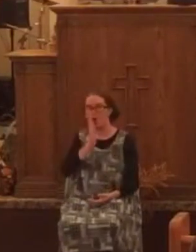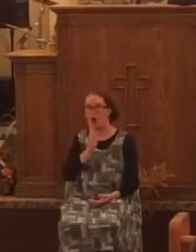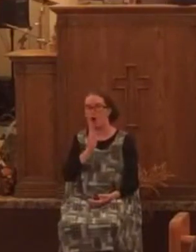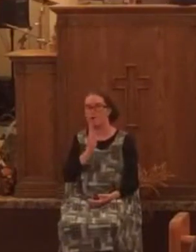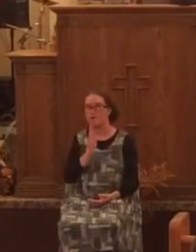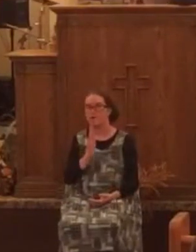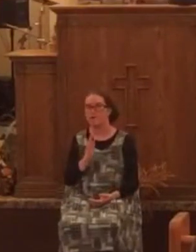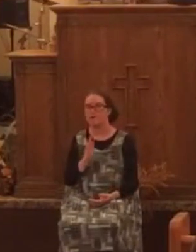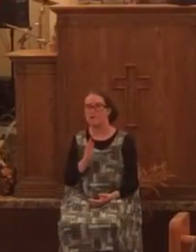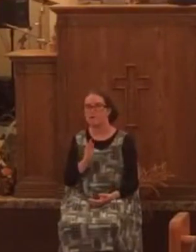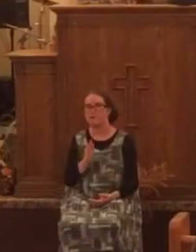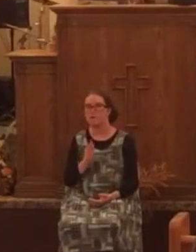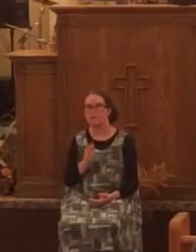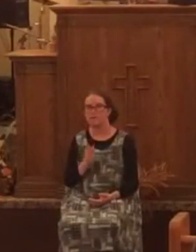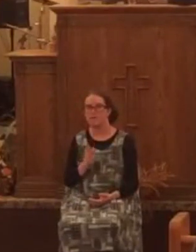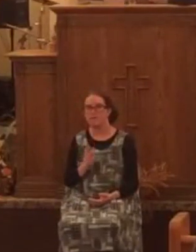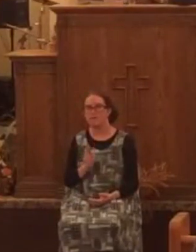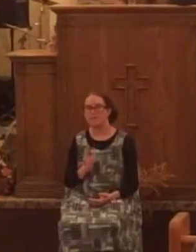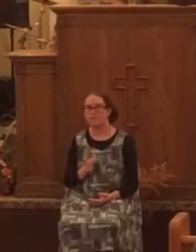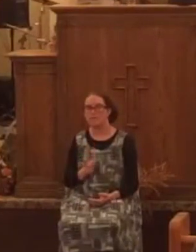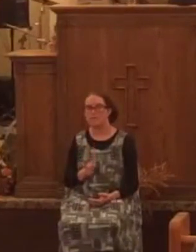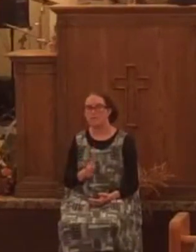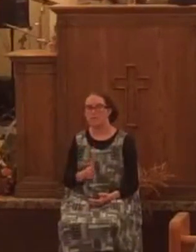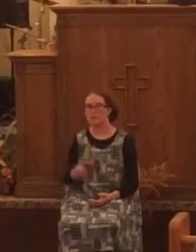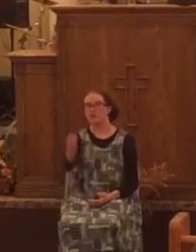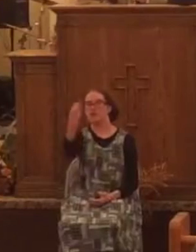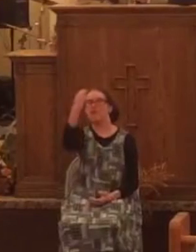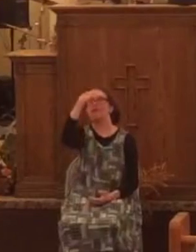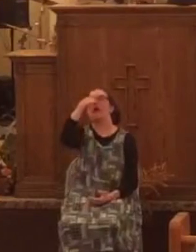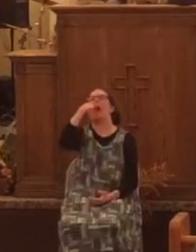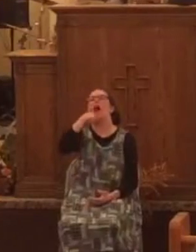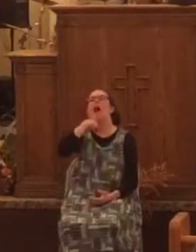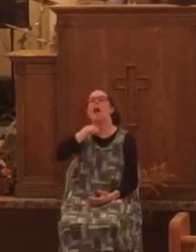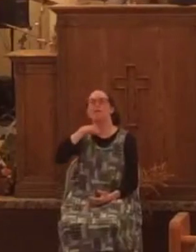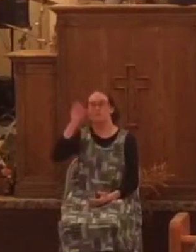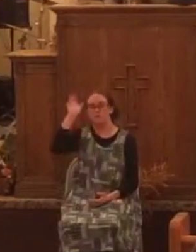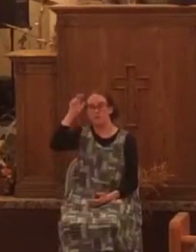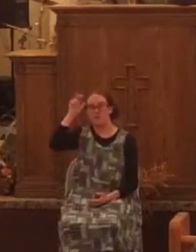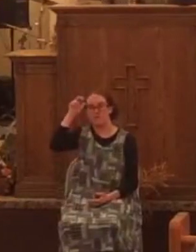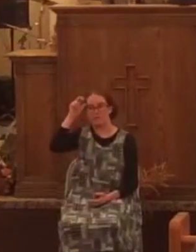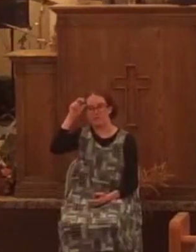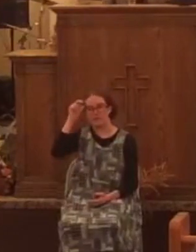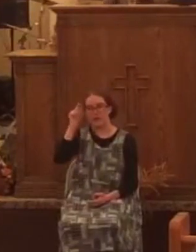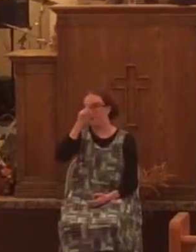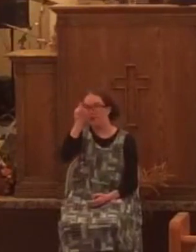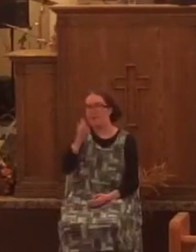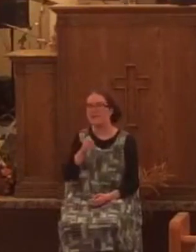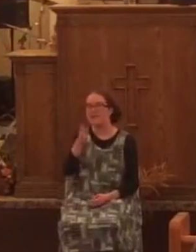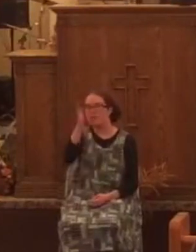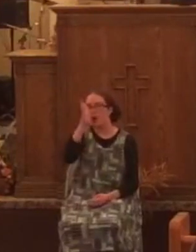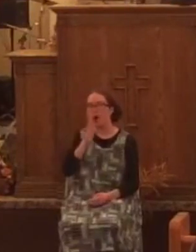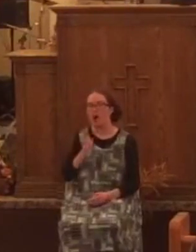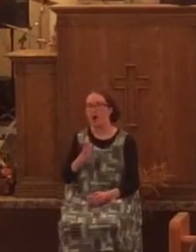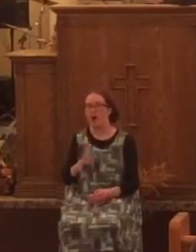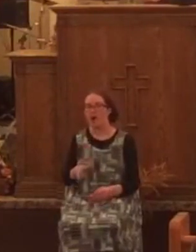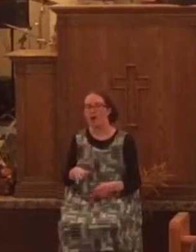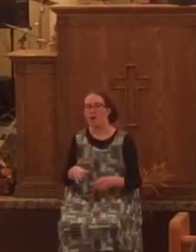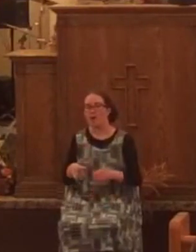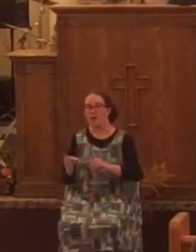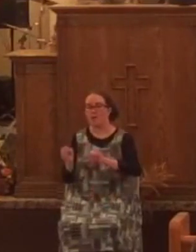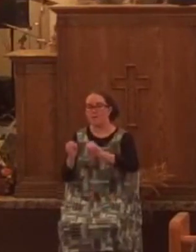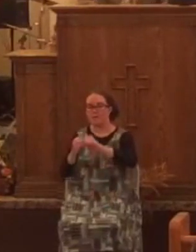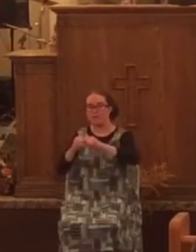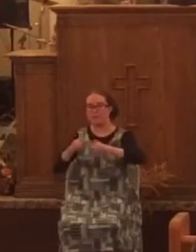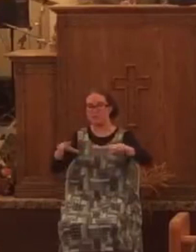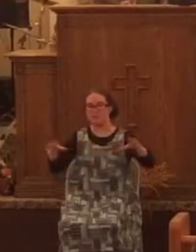and I want to, as it were, shove it down the devil's throat tonight. And I'm asking God to remove the shackles of